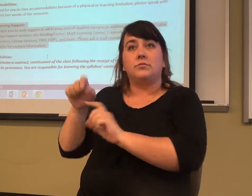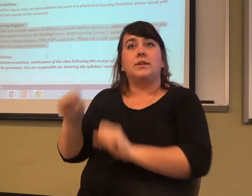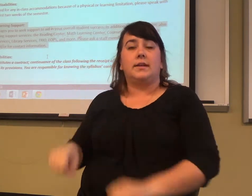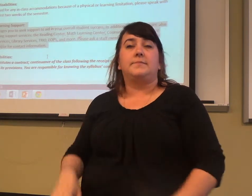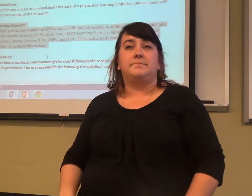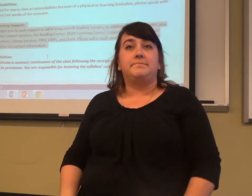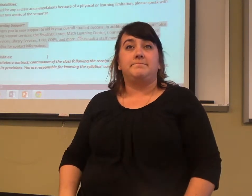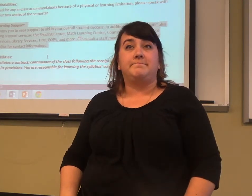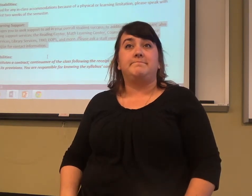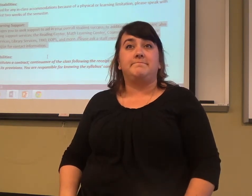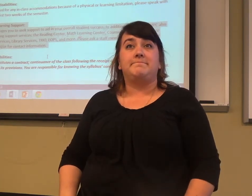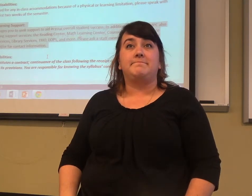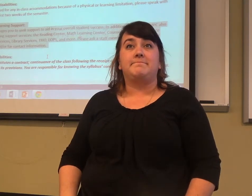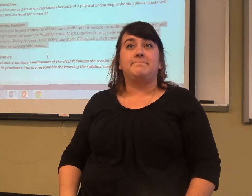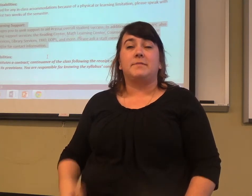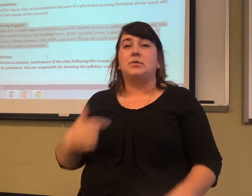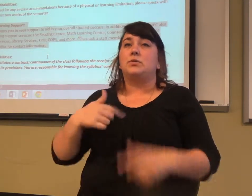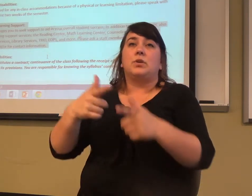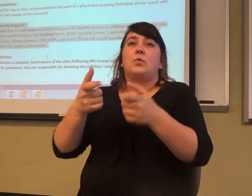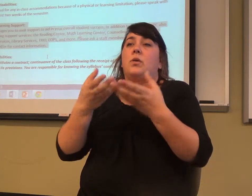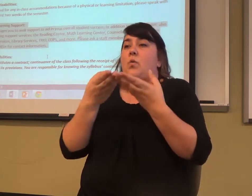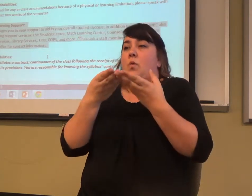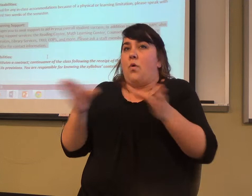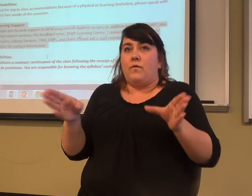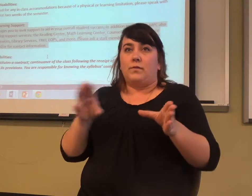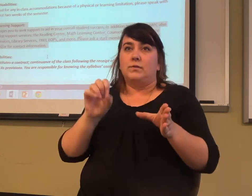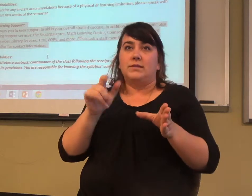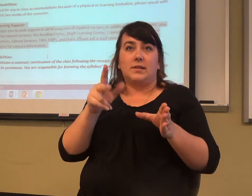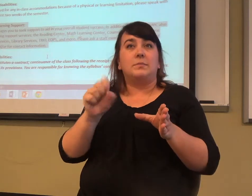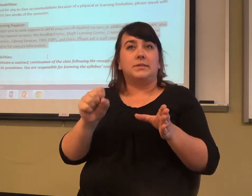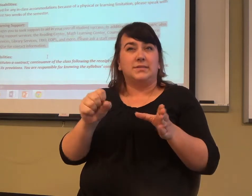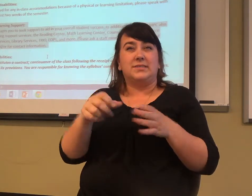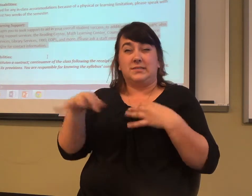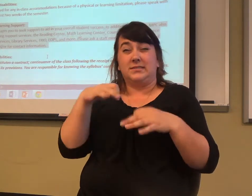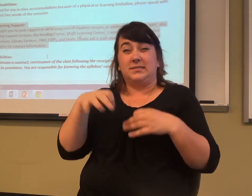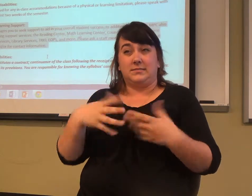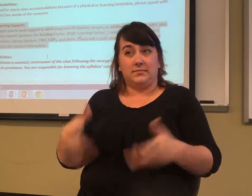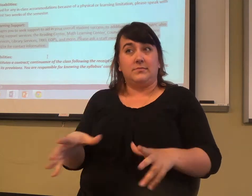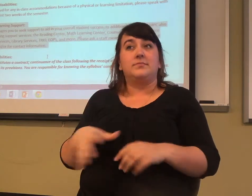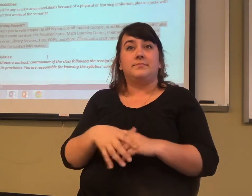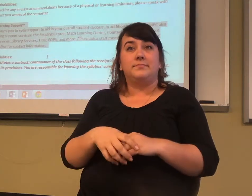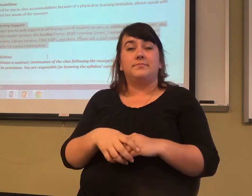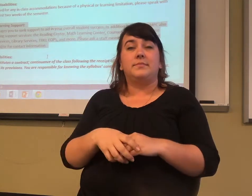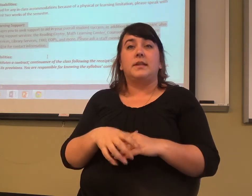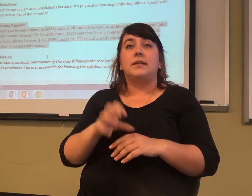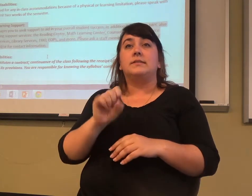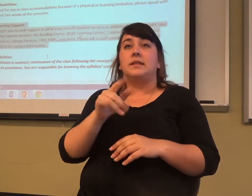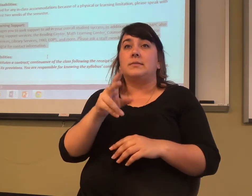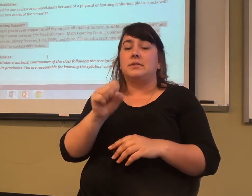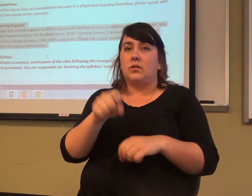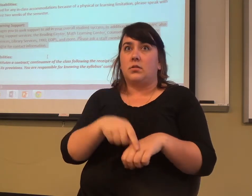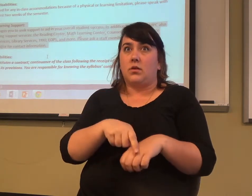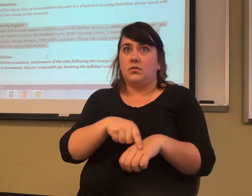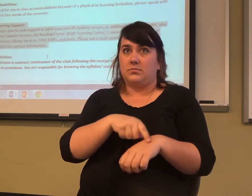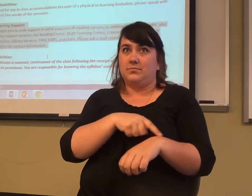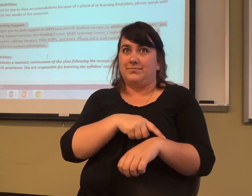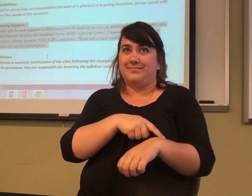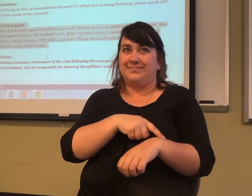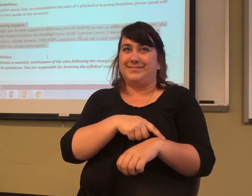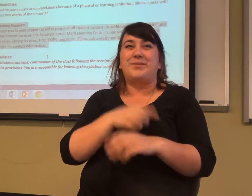Okay. That was a very quick overview of the syllabus. The syllabus is long, okay, so I'll expect you not